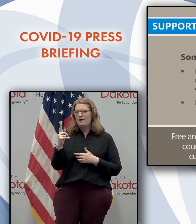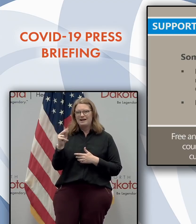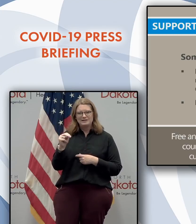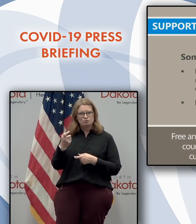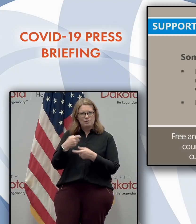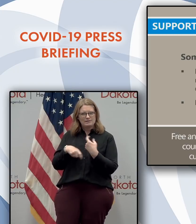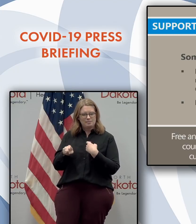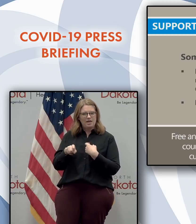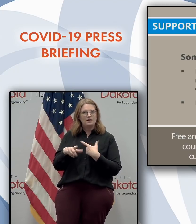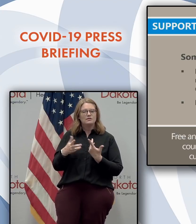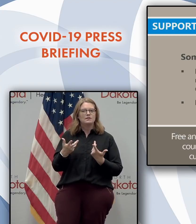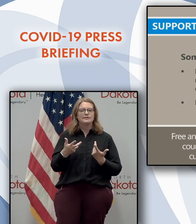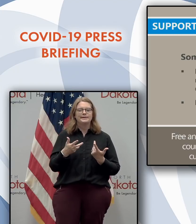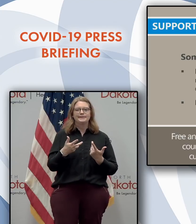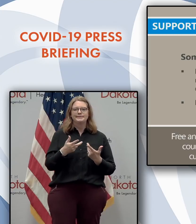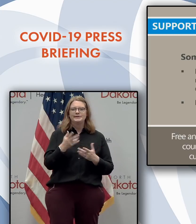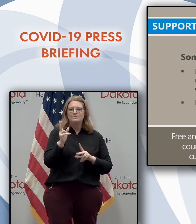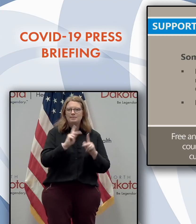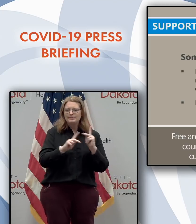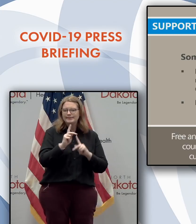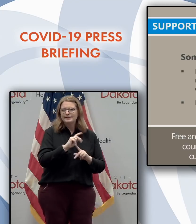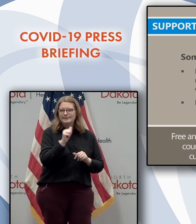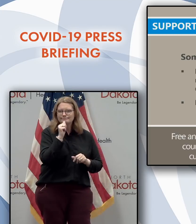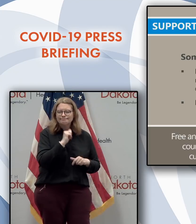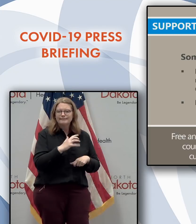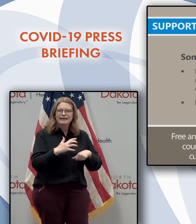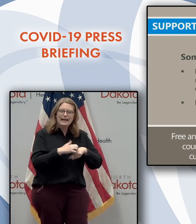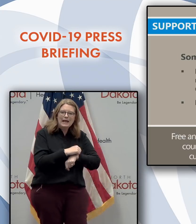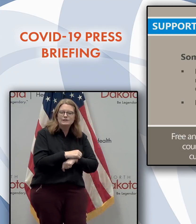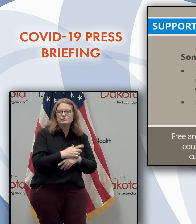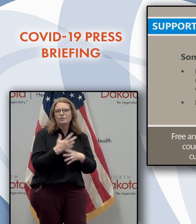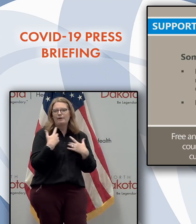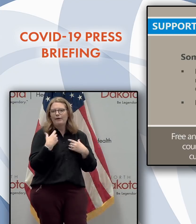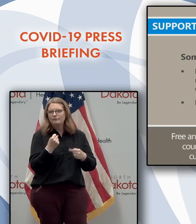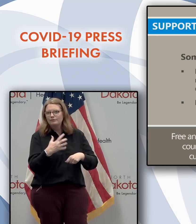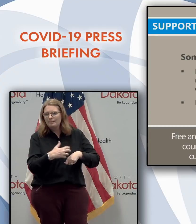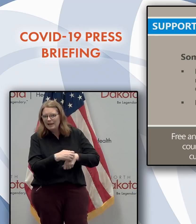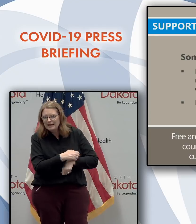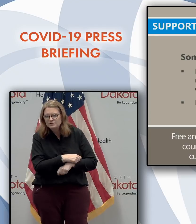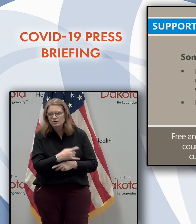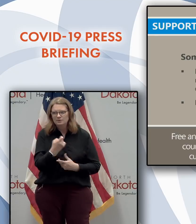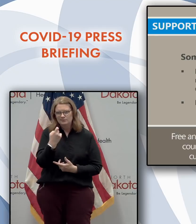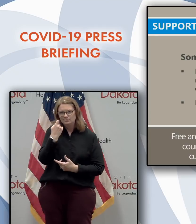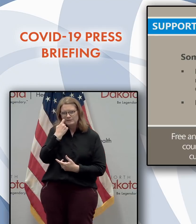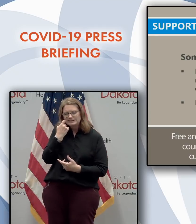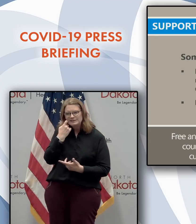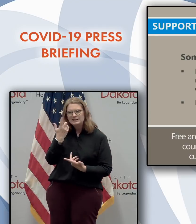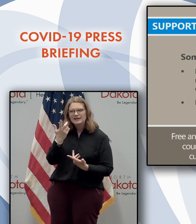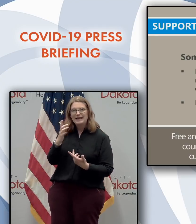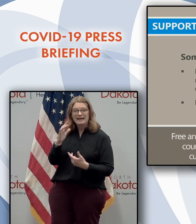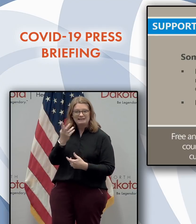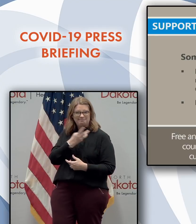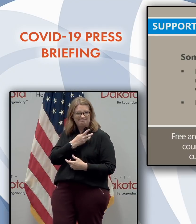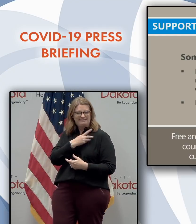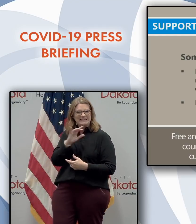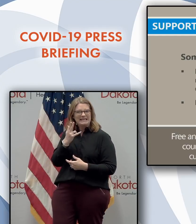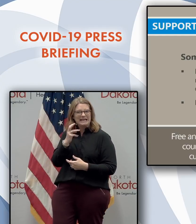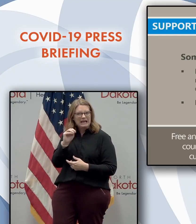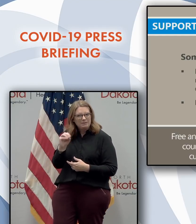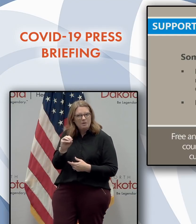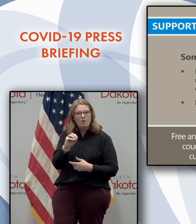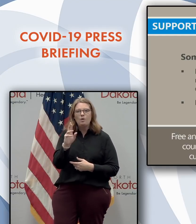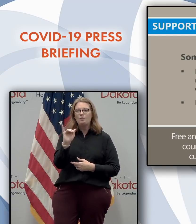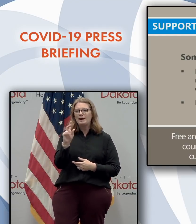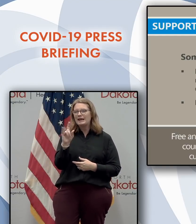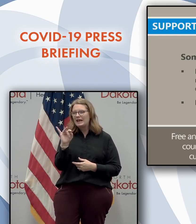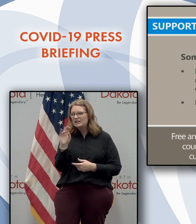that have dealt with cancer, recovering from cancer, people who've recently had chemo or radiation. These